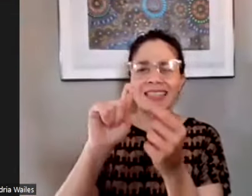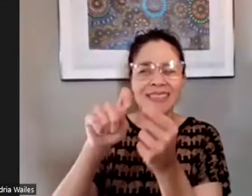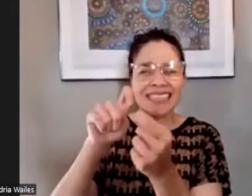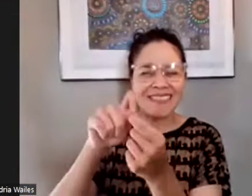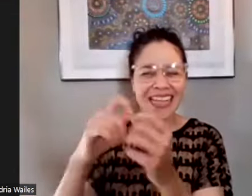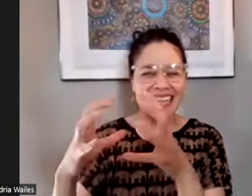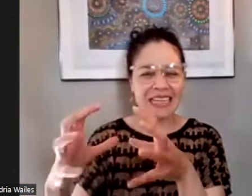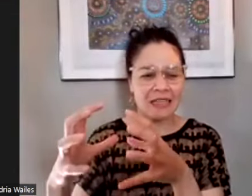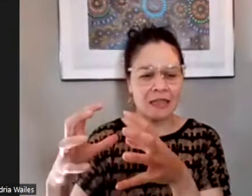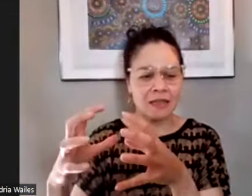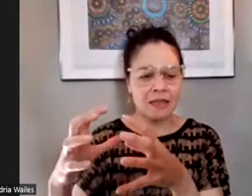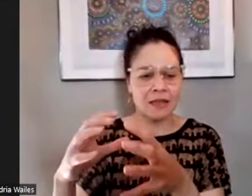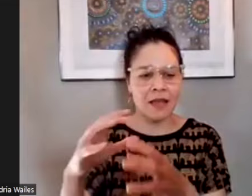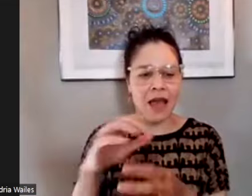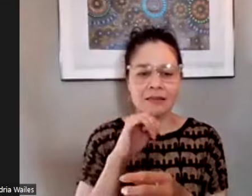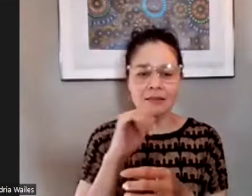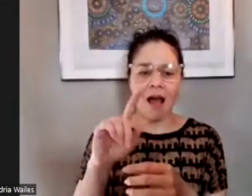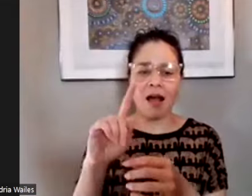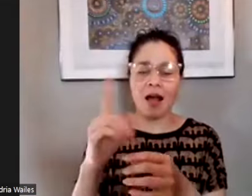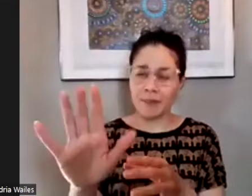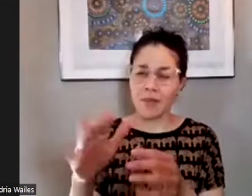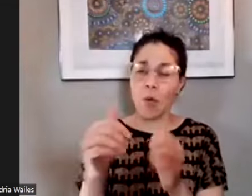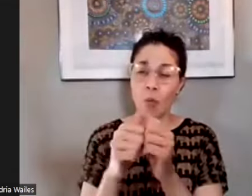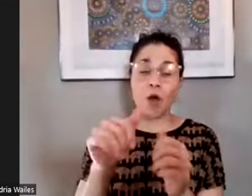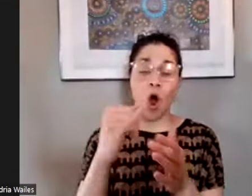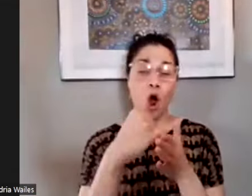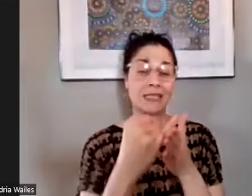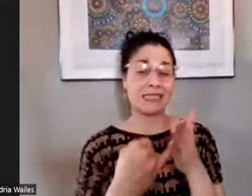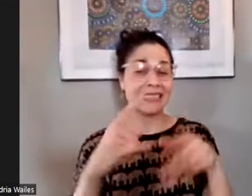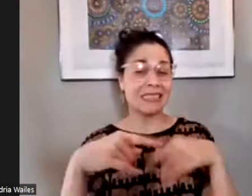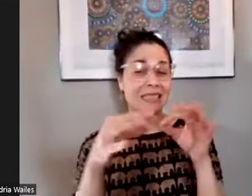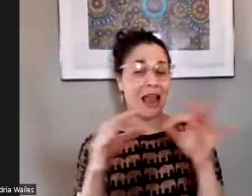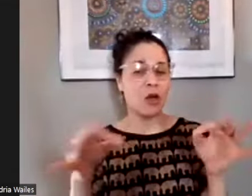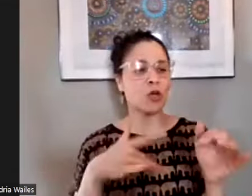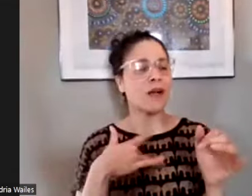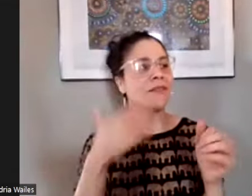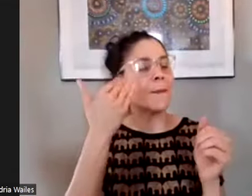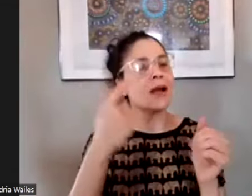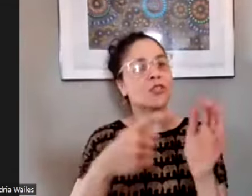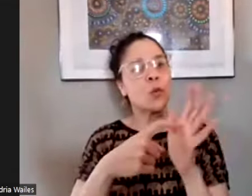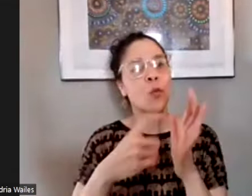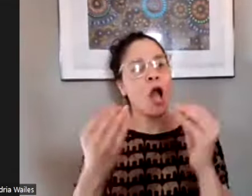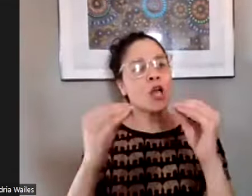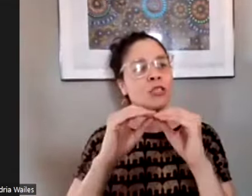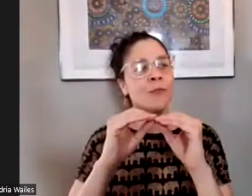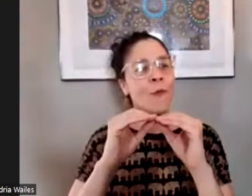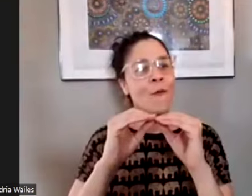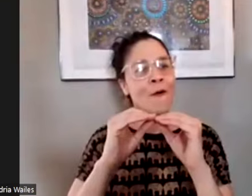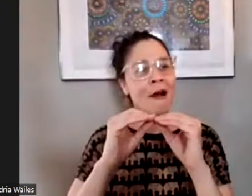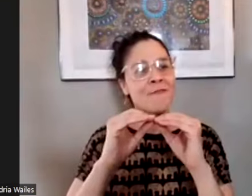conversations with Sean, we were able to hone in on what we wanted it to look like. We say artistic